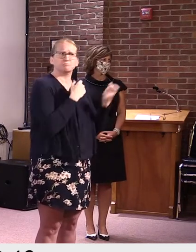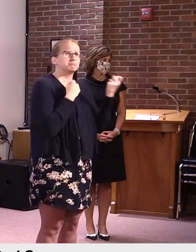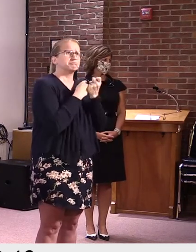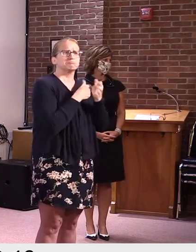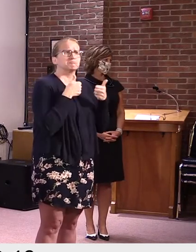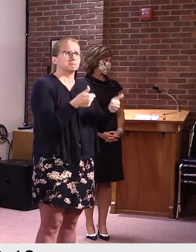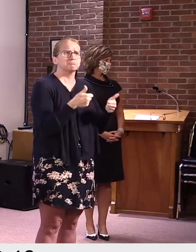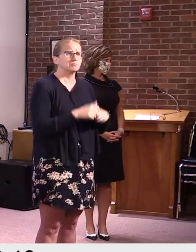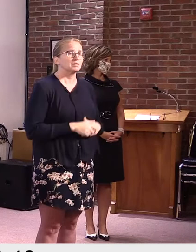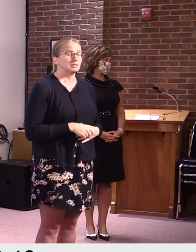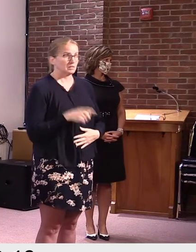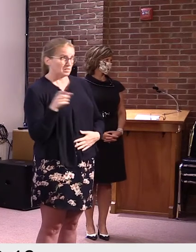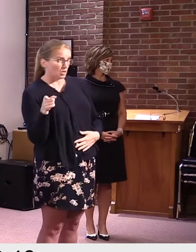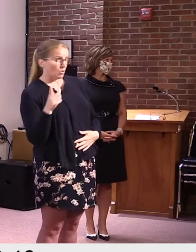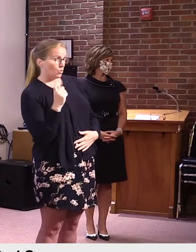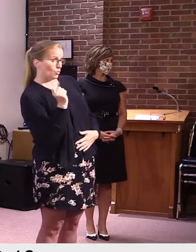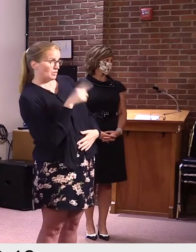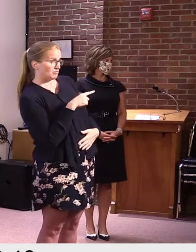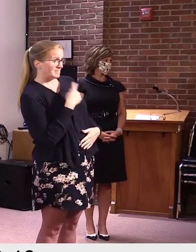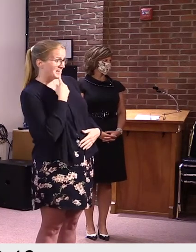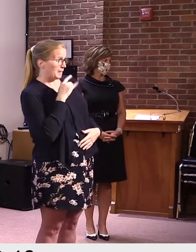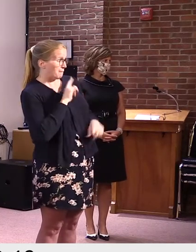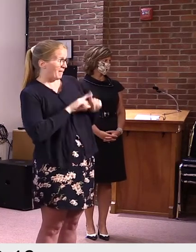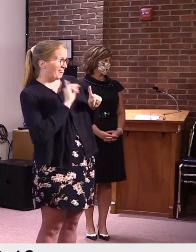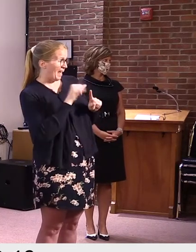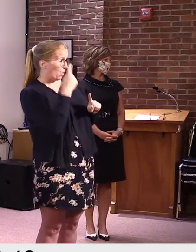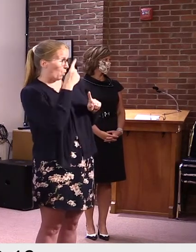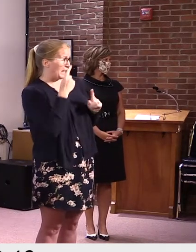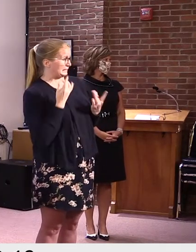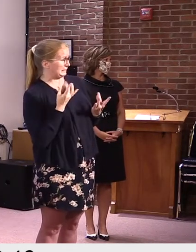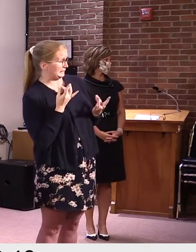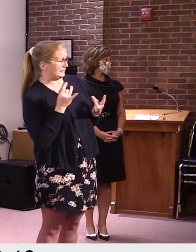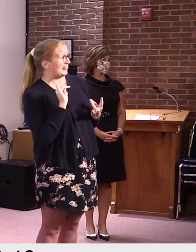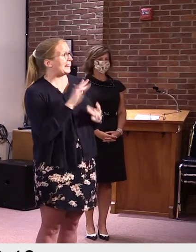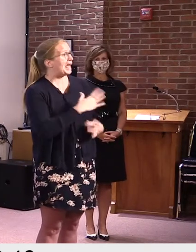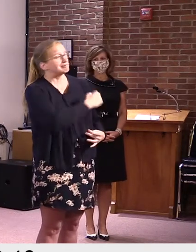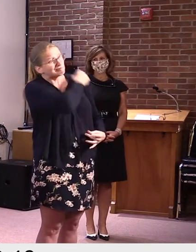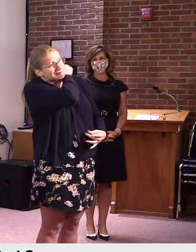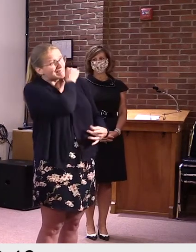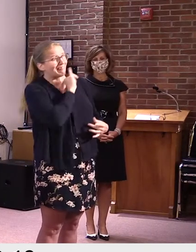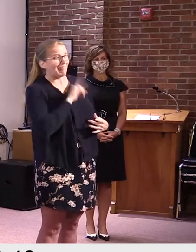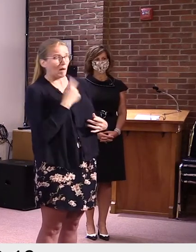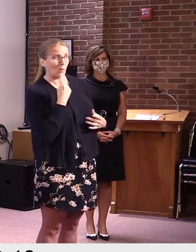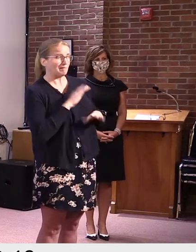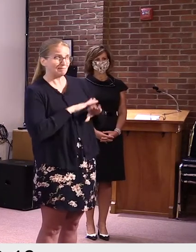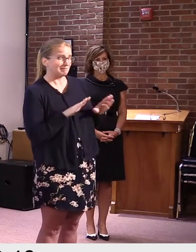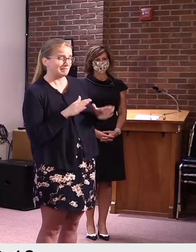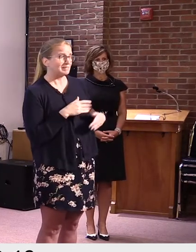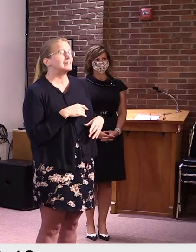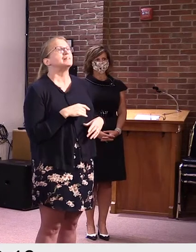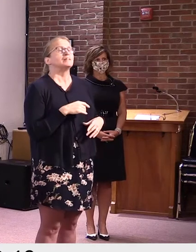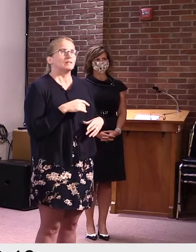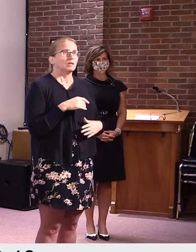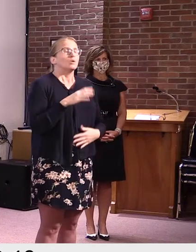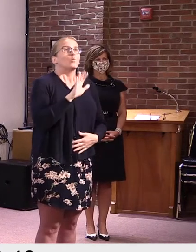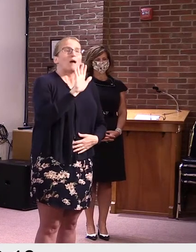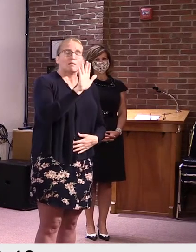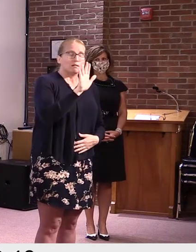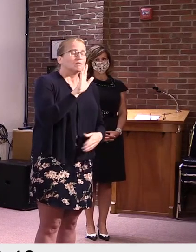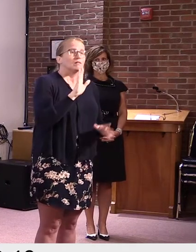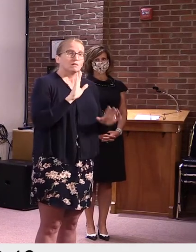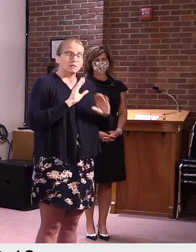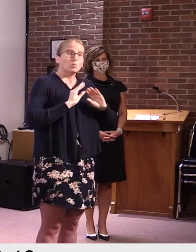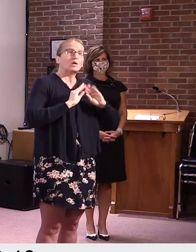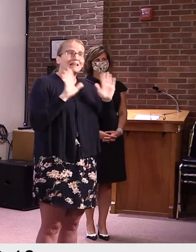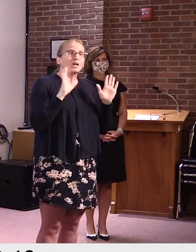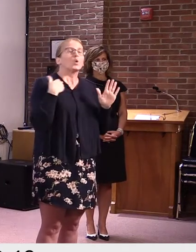Okay, but it's mainly that neck restraint issue that you have. Yeah, to be clear, supportive of the ban